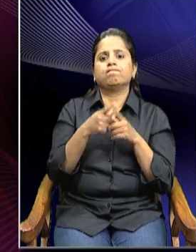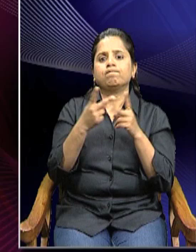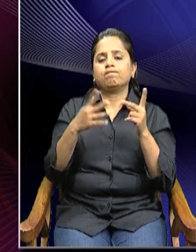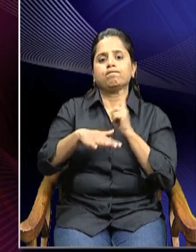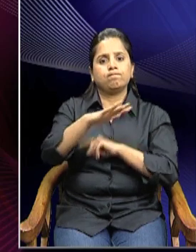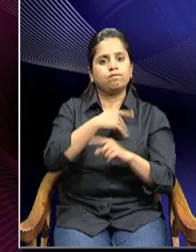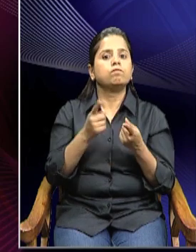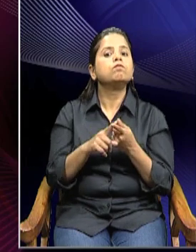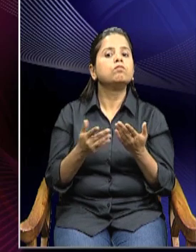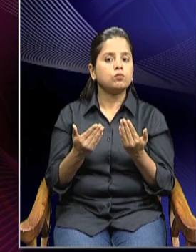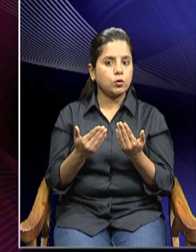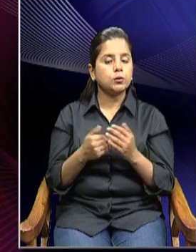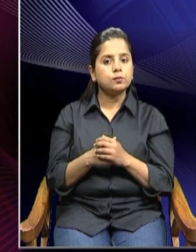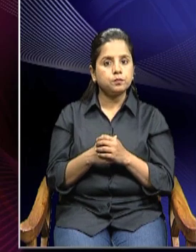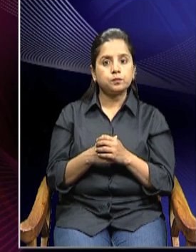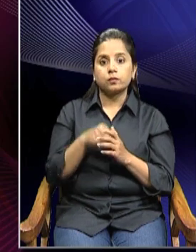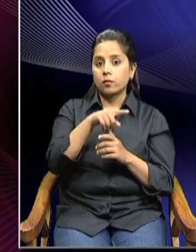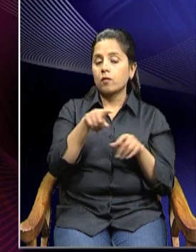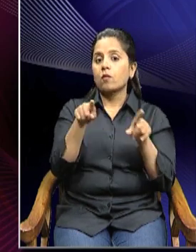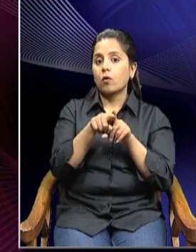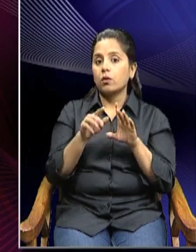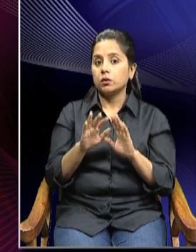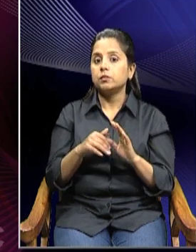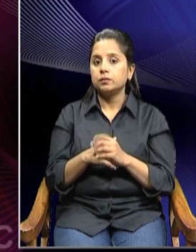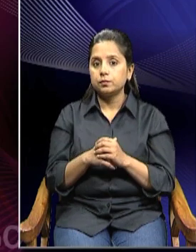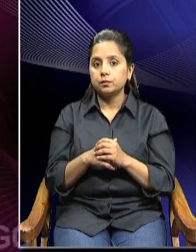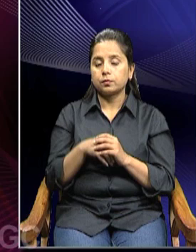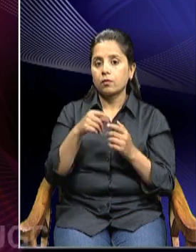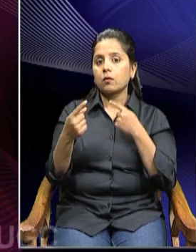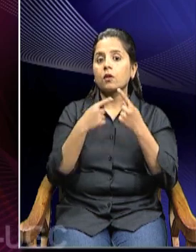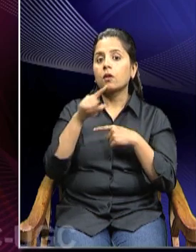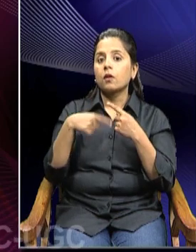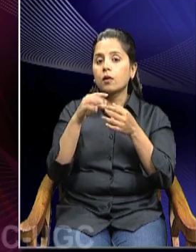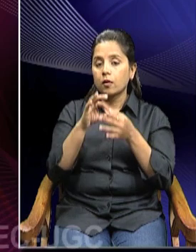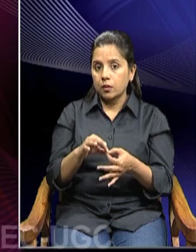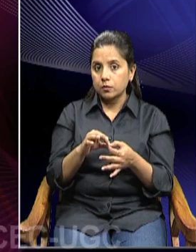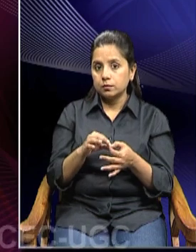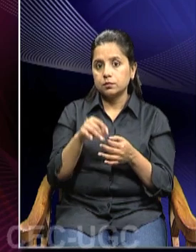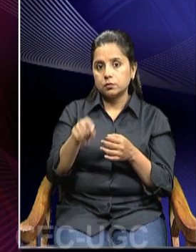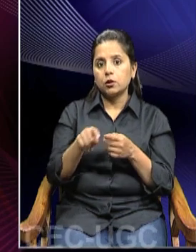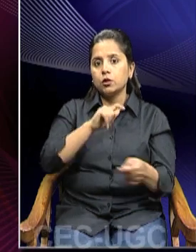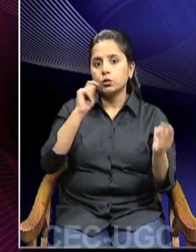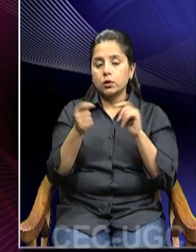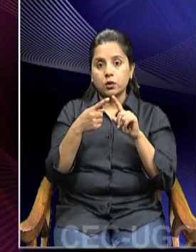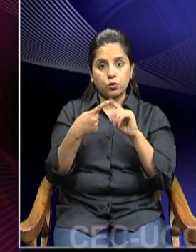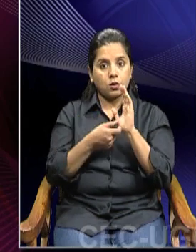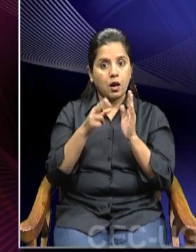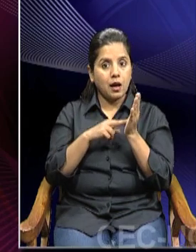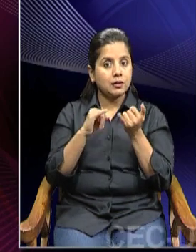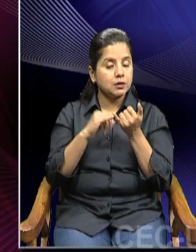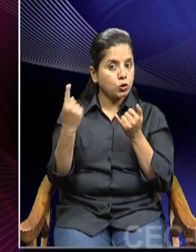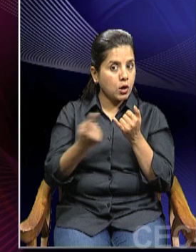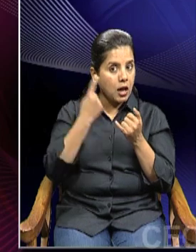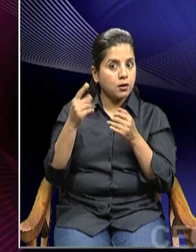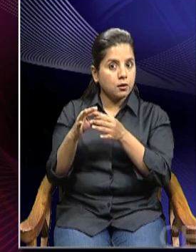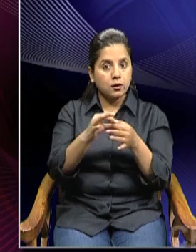scenario. He also talks about transnationally linked groups